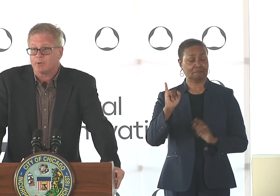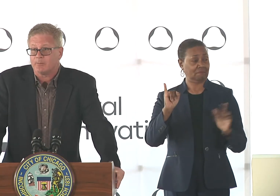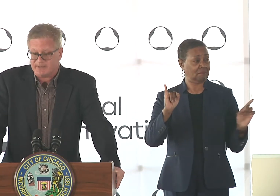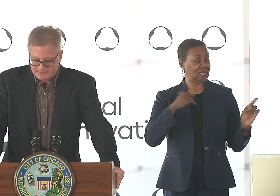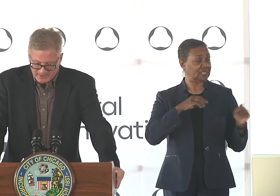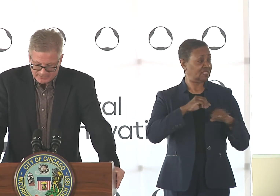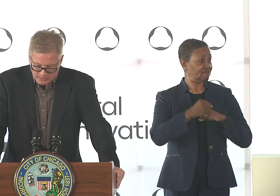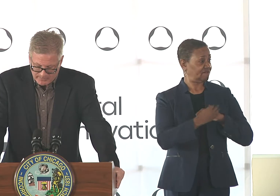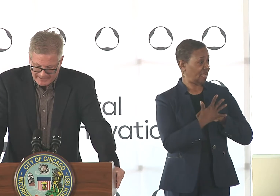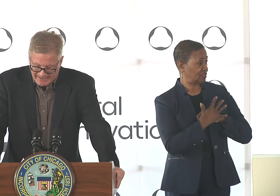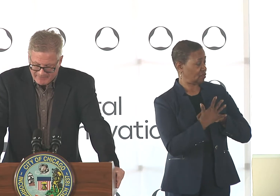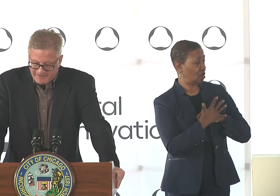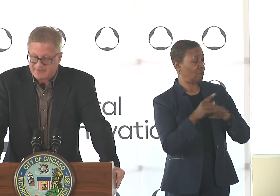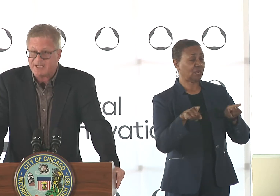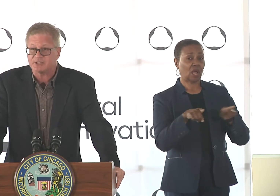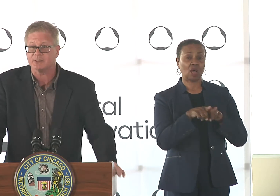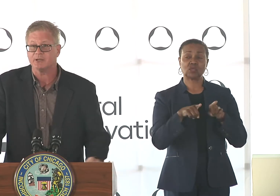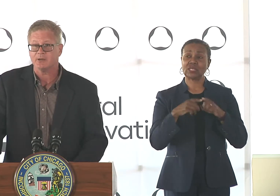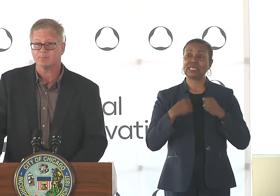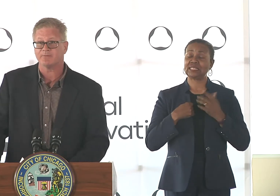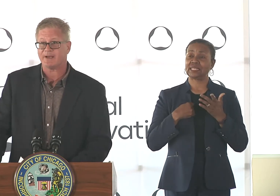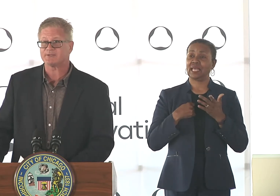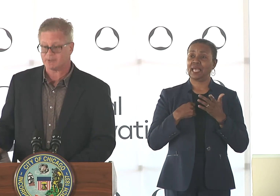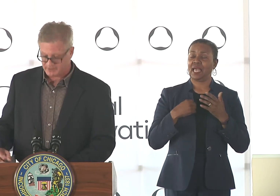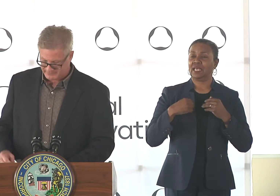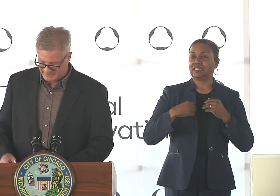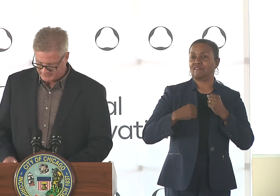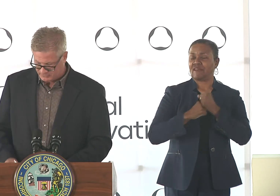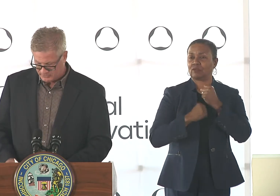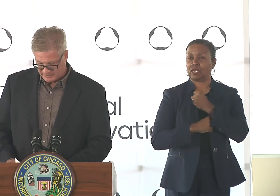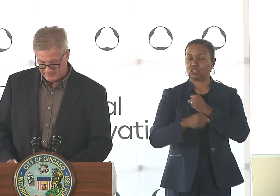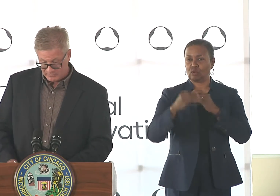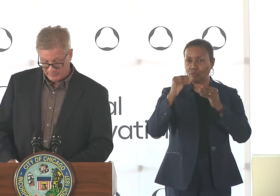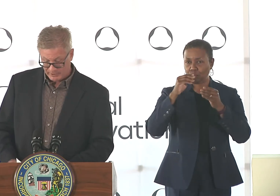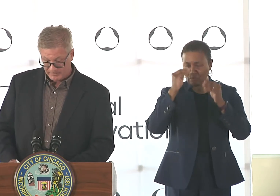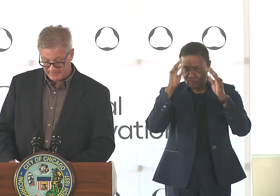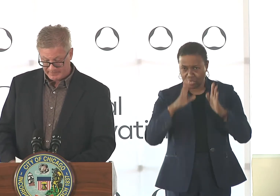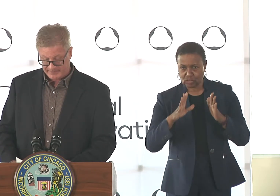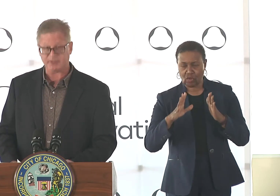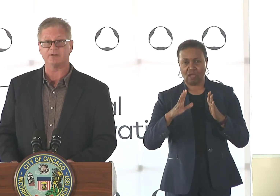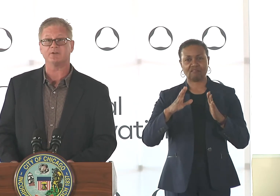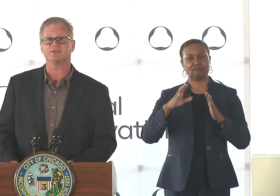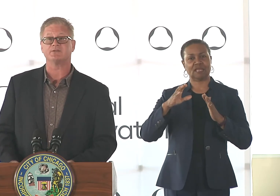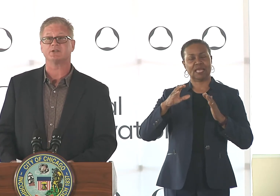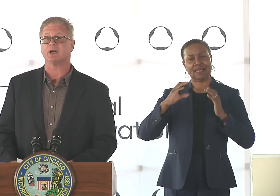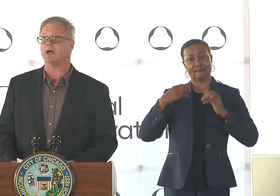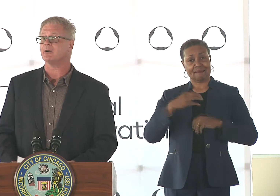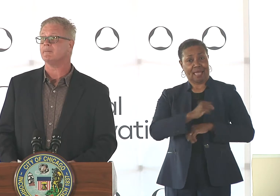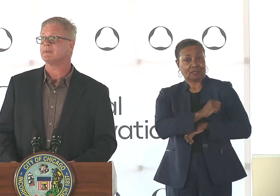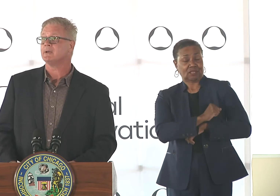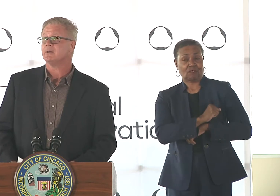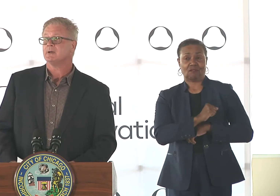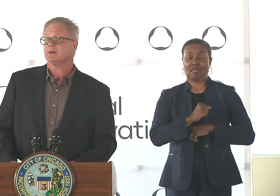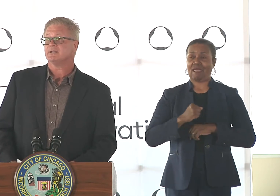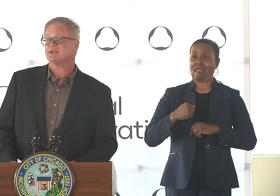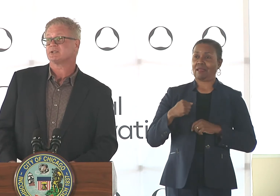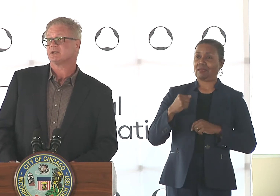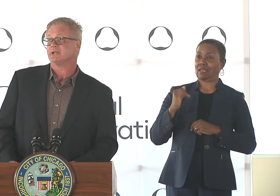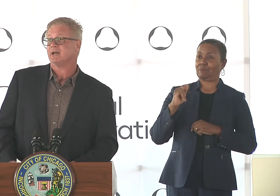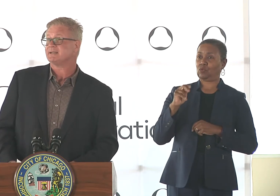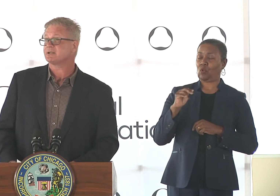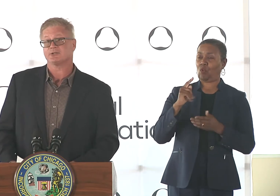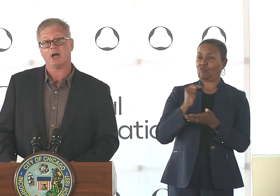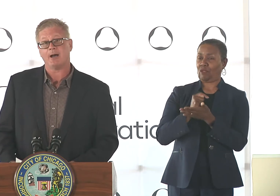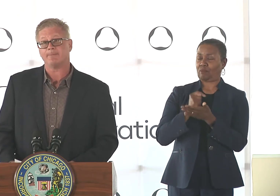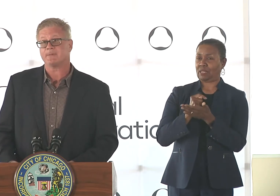to Portal, but he's also the AbbVie Foundation Professor of Cancer Immunotherapy at the University of Chicago.